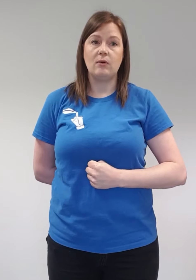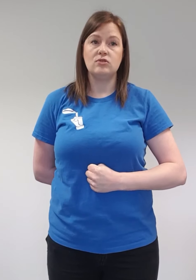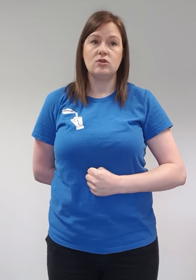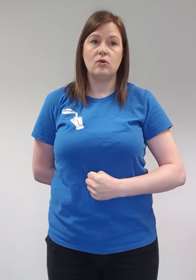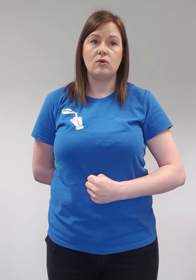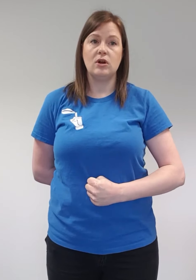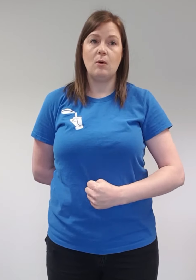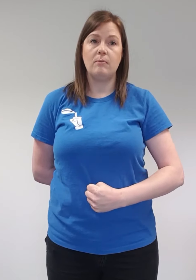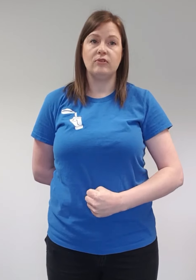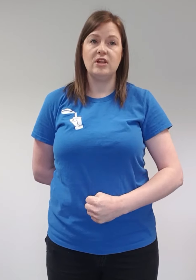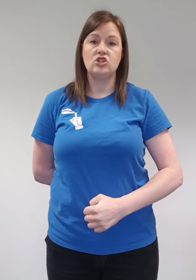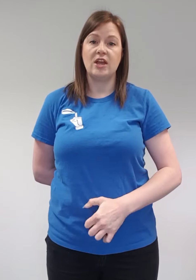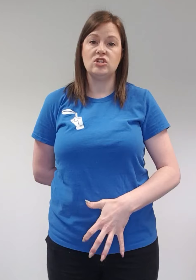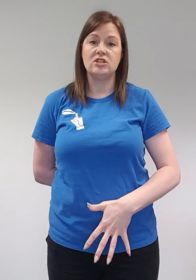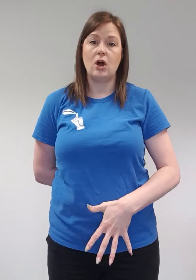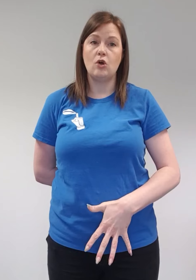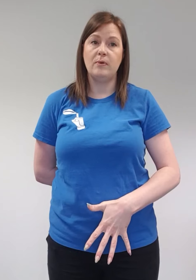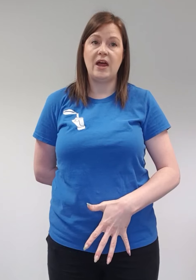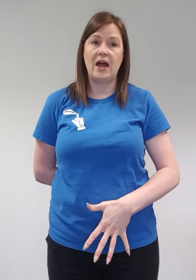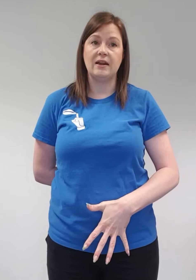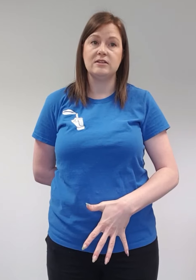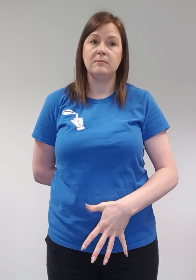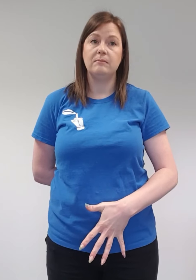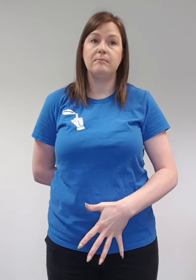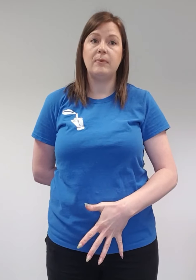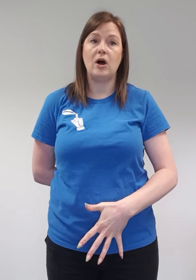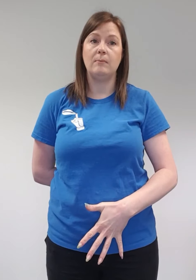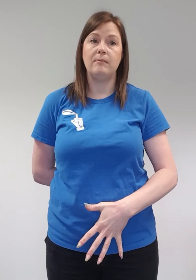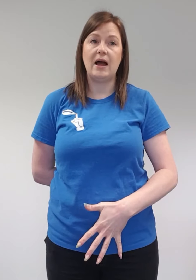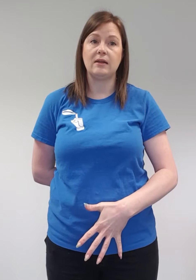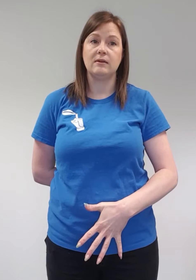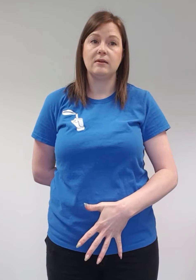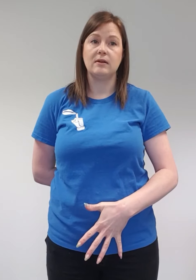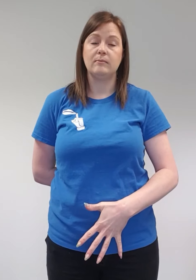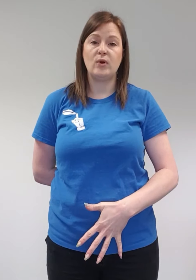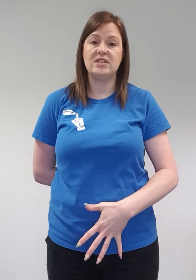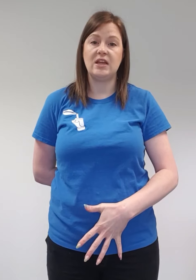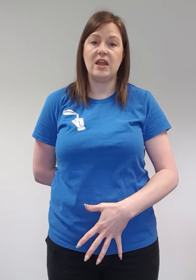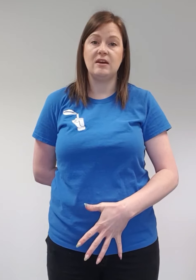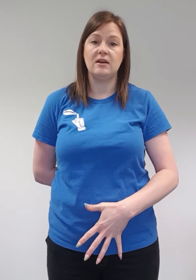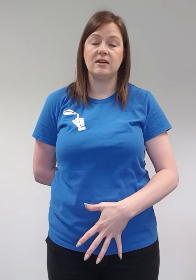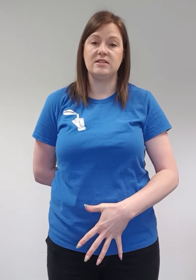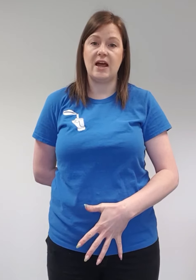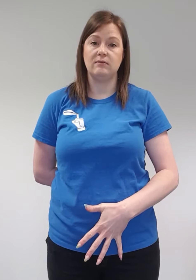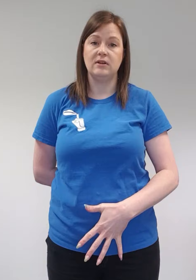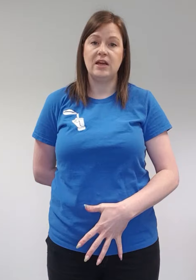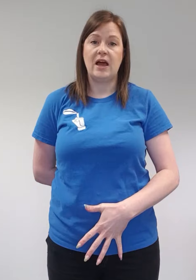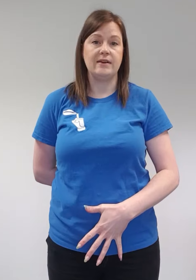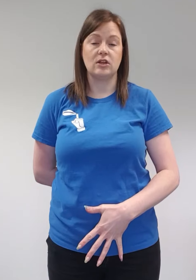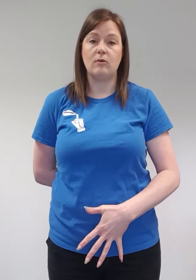to your lower body, changing to open hand, palm back, pointing in and down, and it's going to repeat